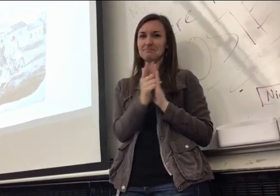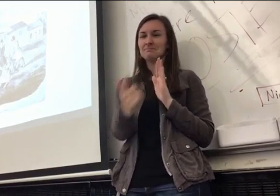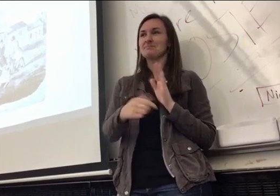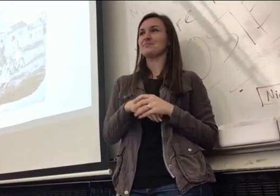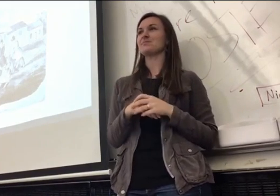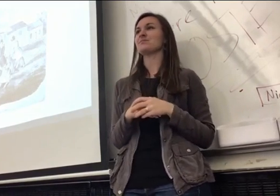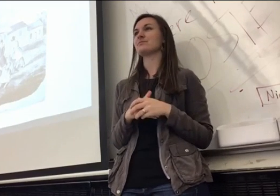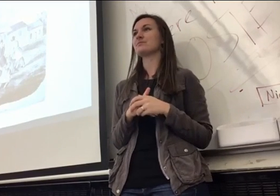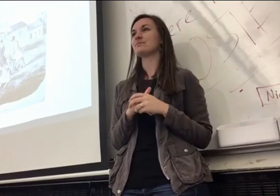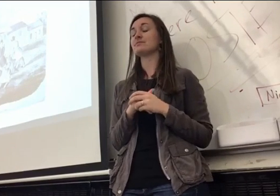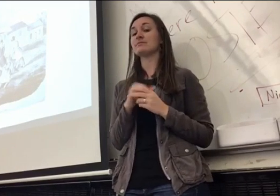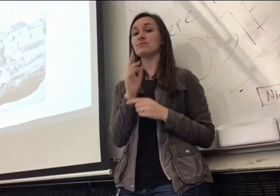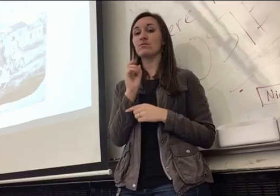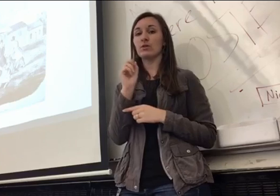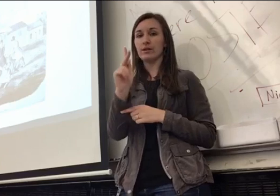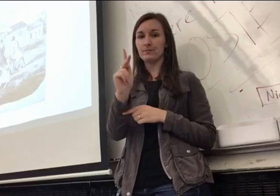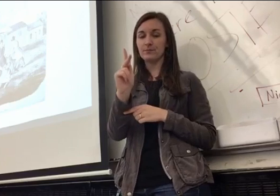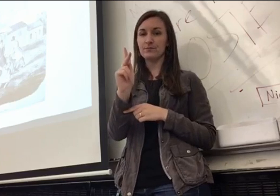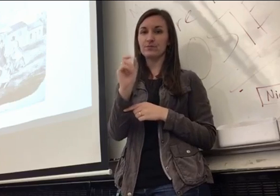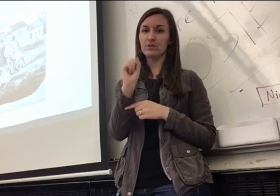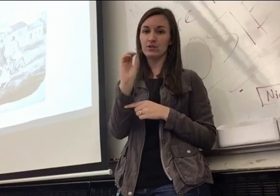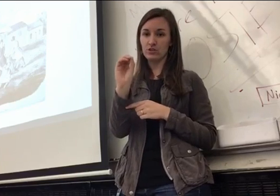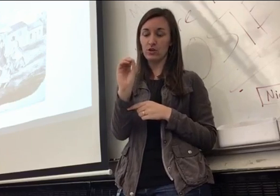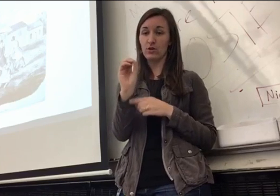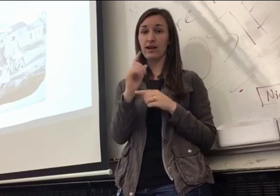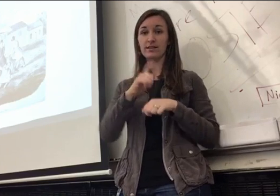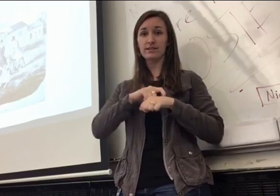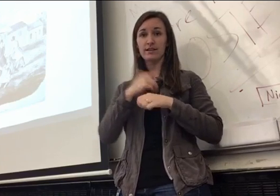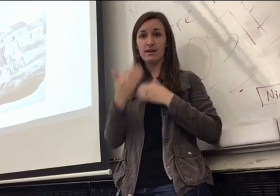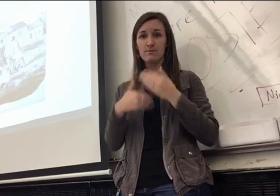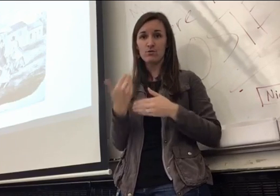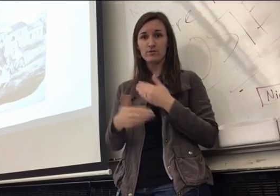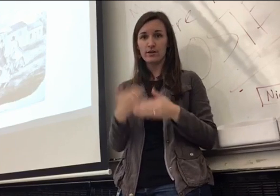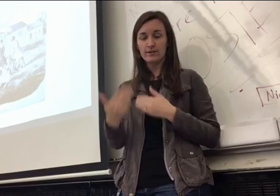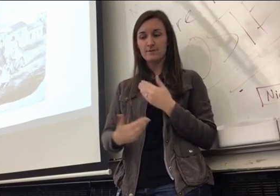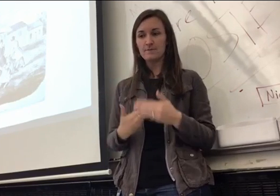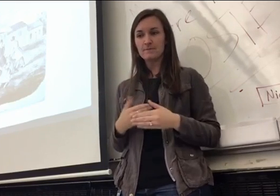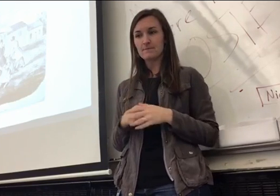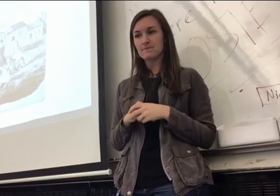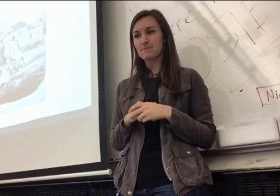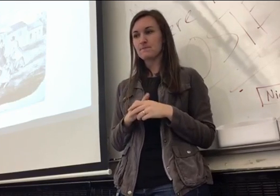Okay. All right, so as time